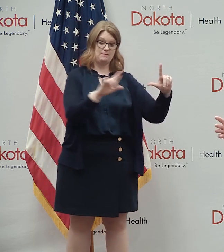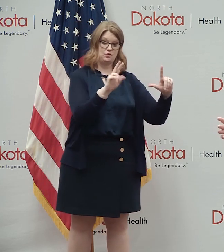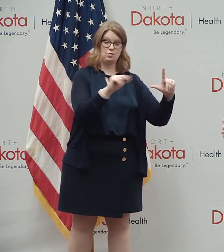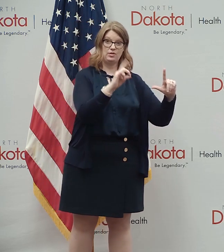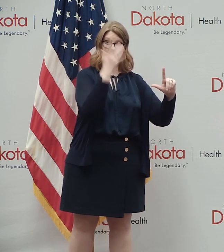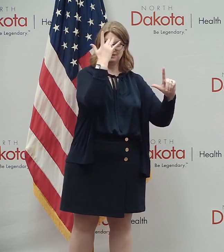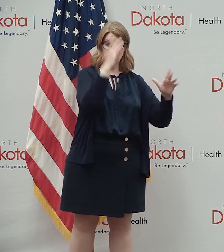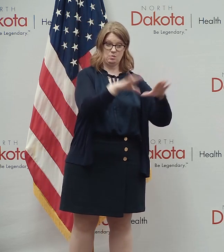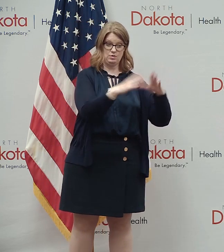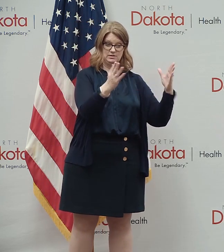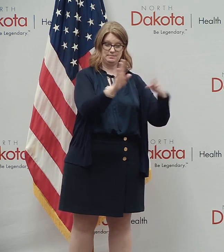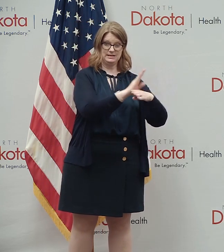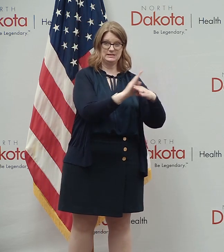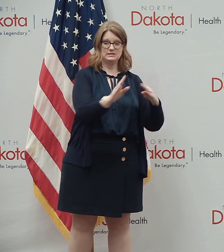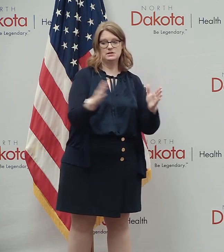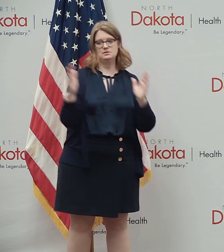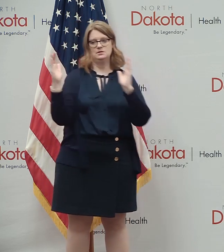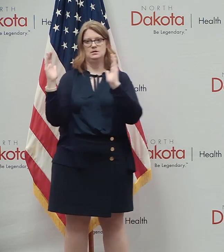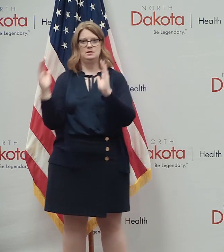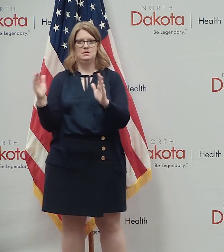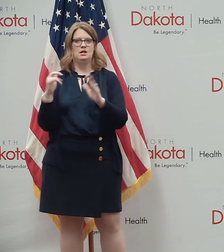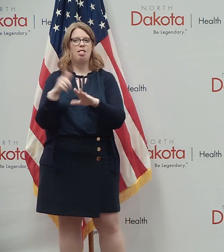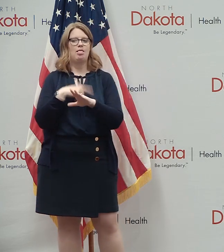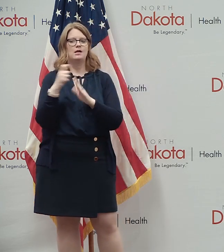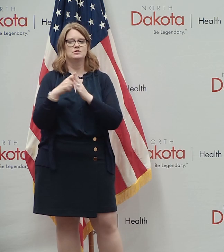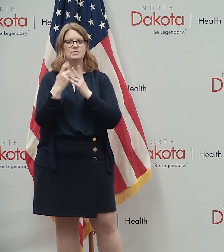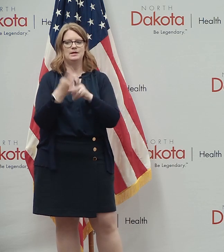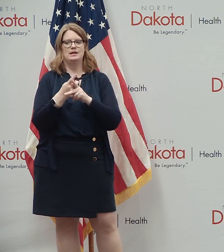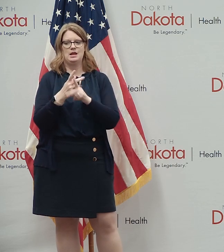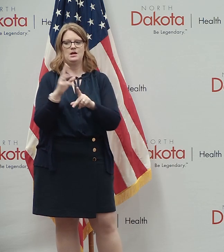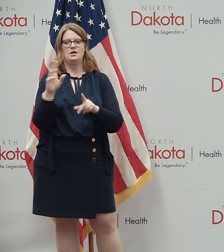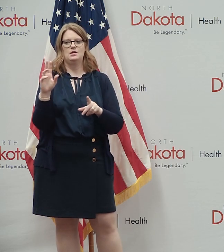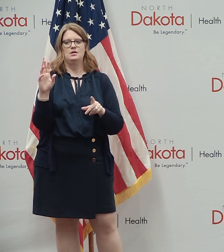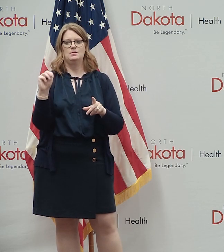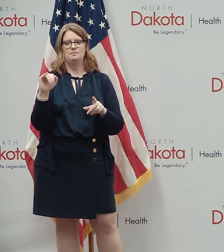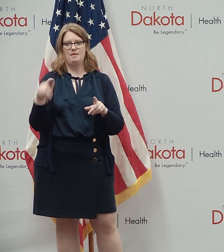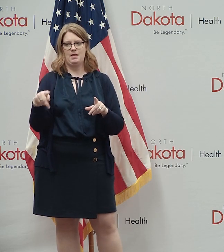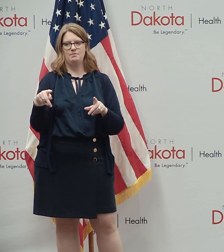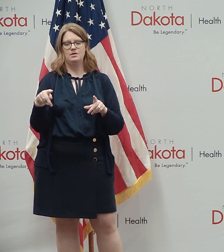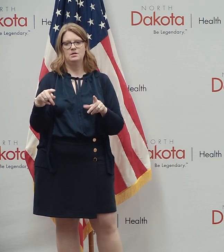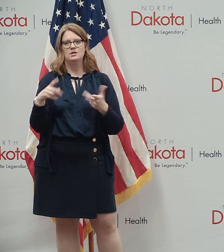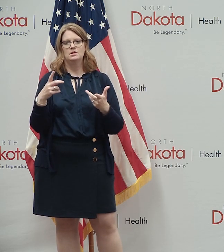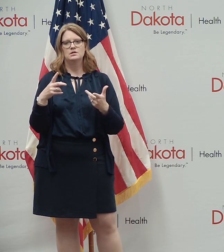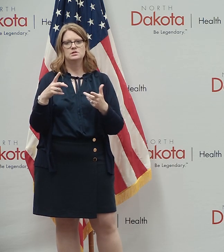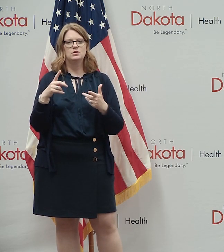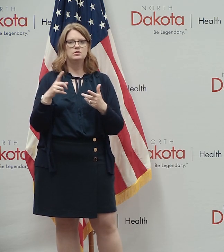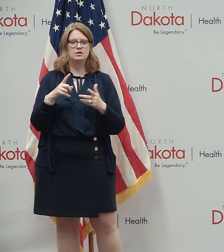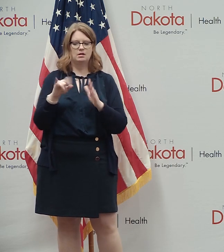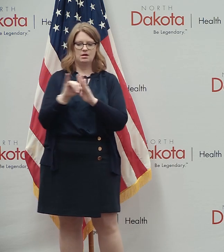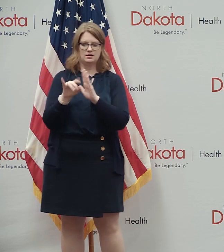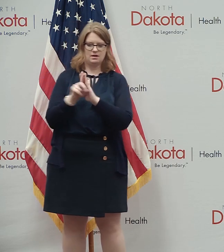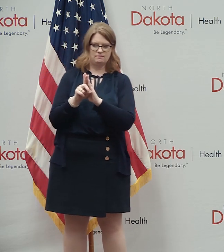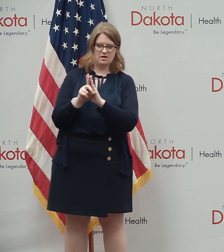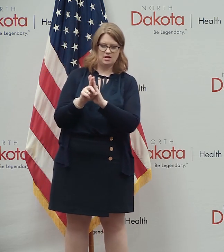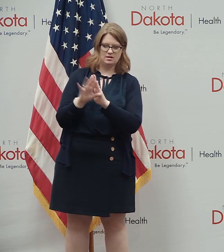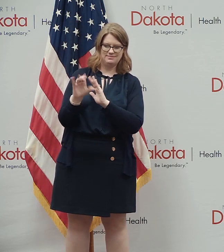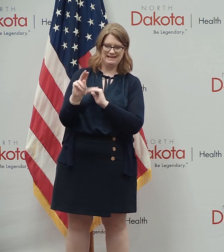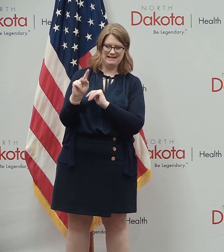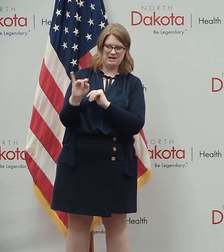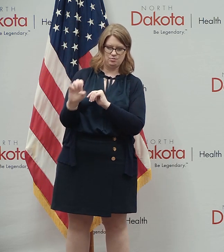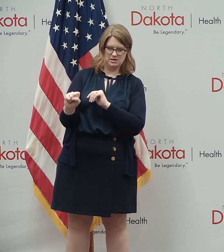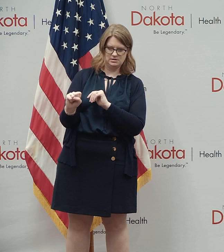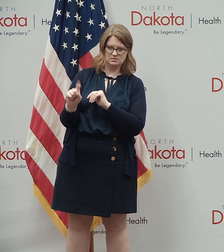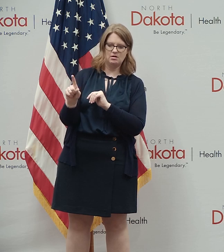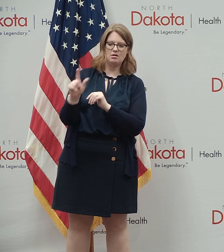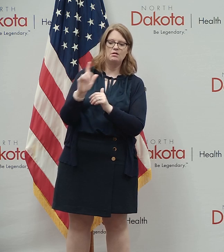for businesses. There'll be another map for long-term care which will show which counties have crossed the gating threshold. And so we'll